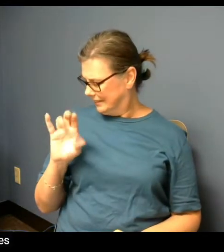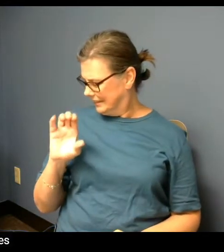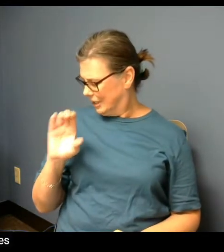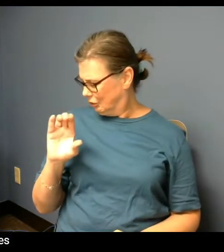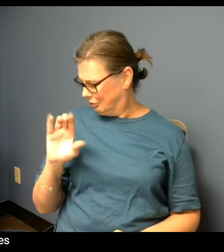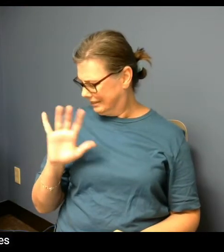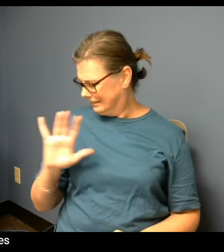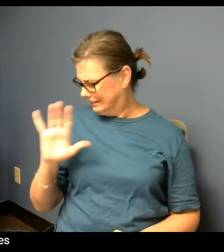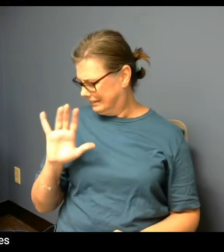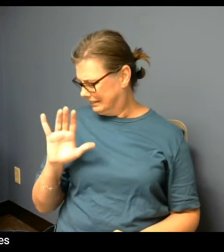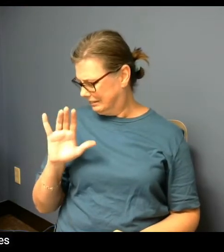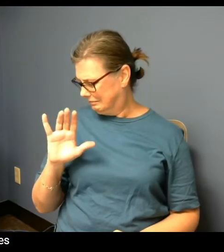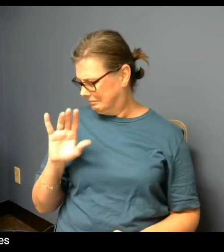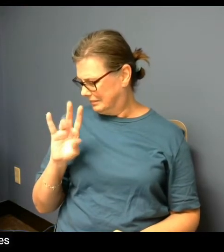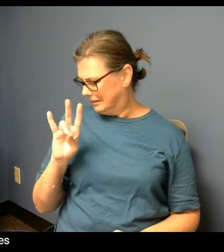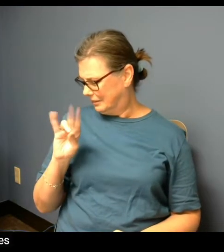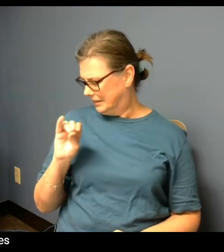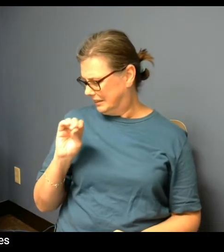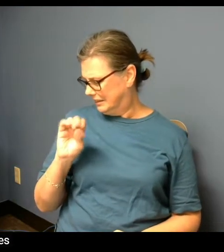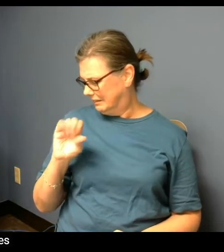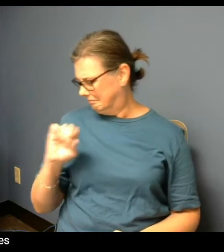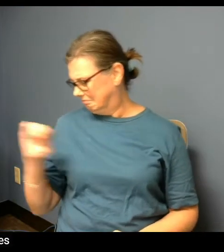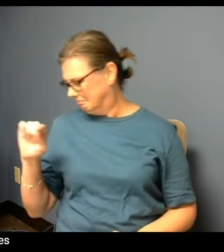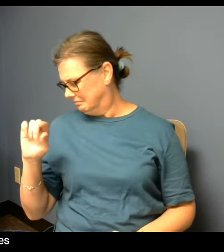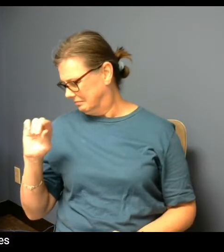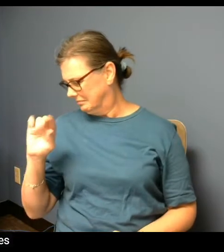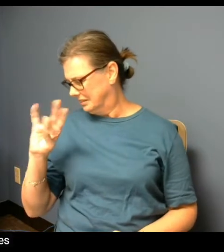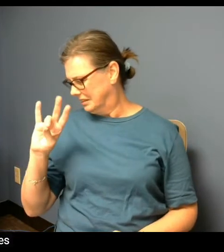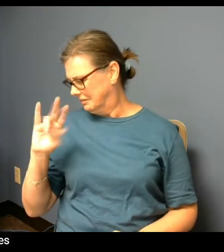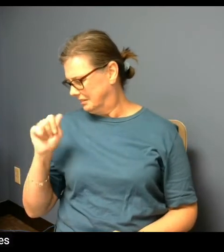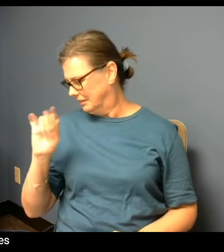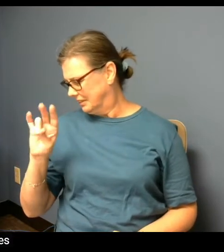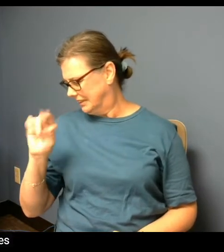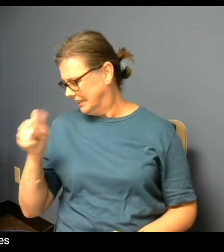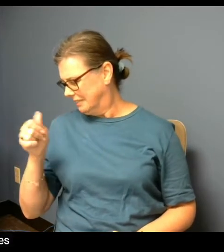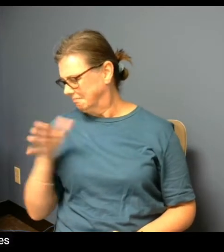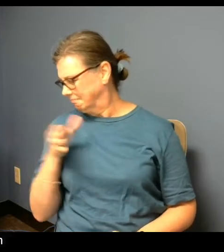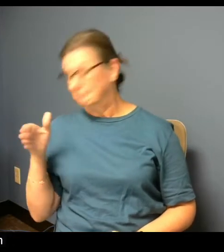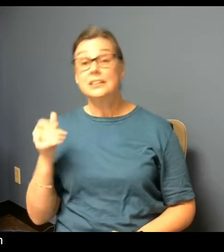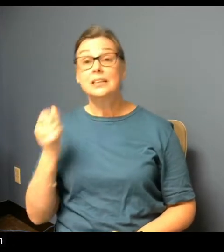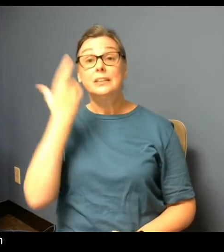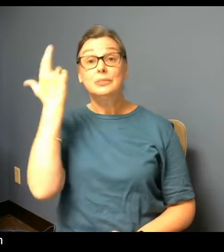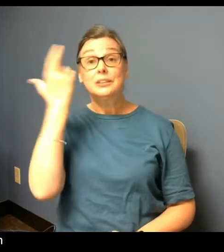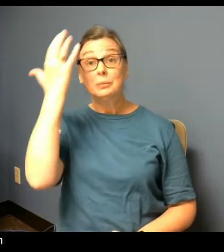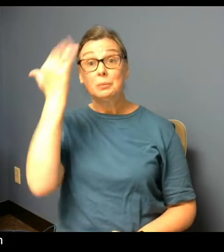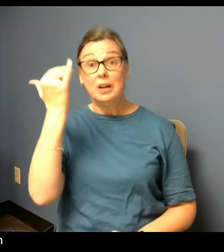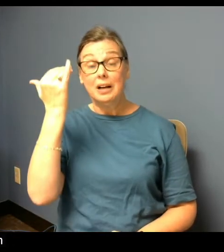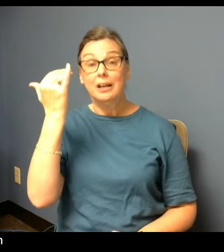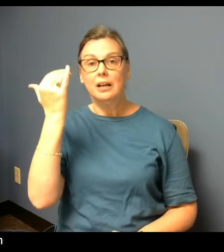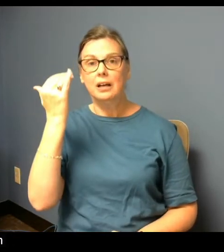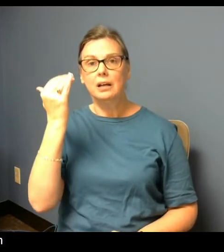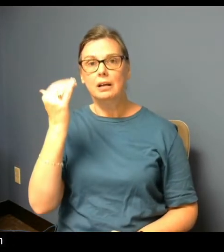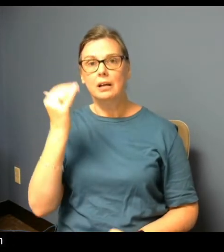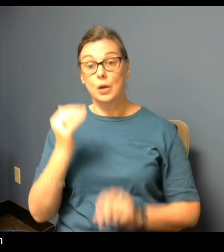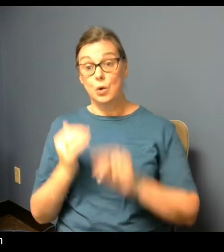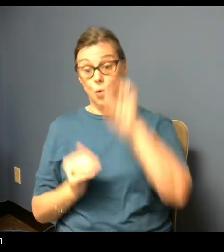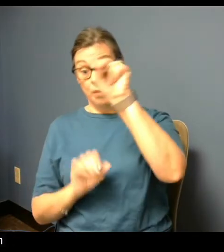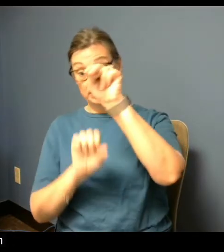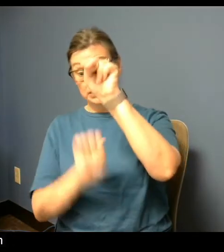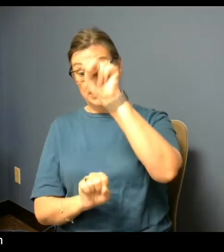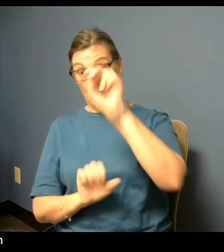in the early 1700s. Will become North and South, in large part because the economies differ